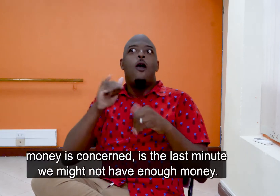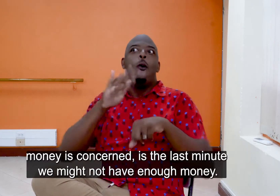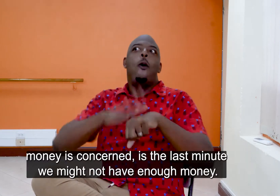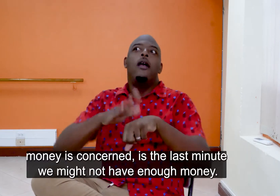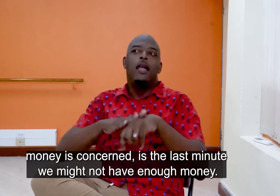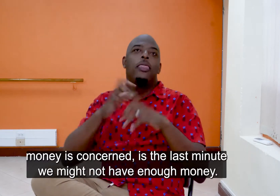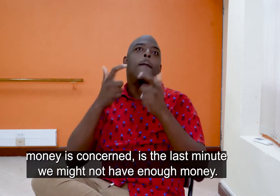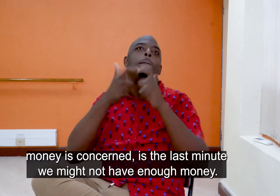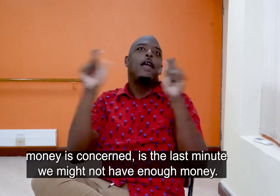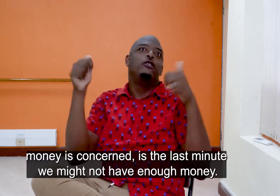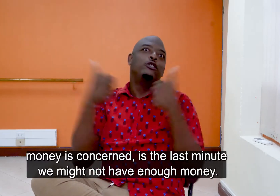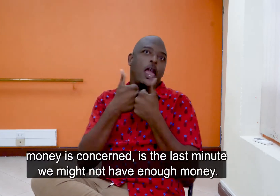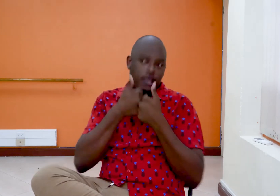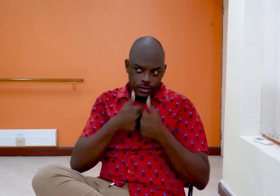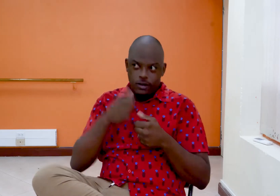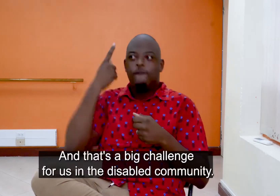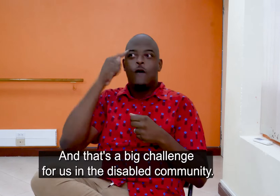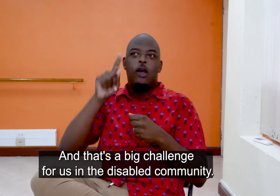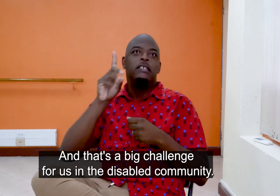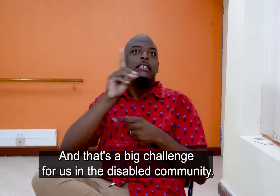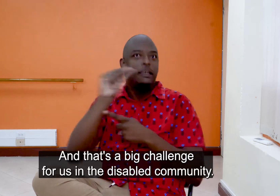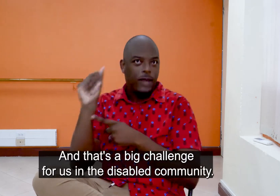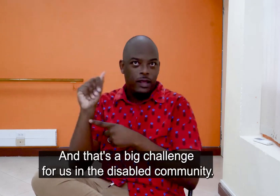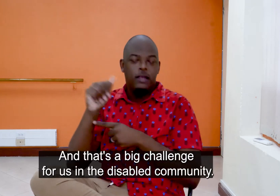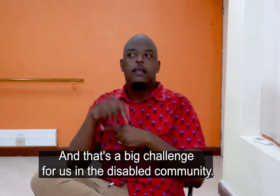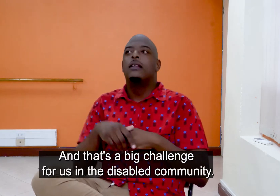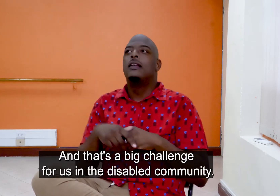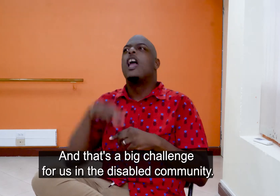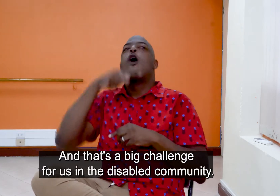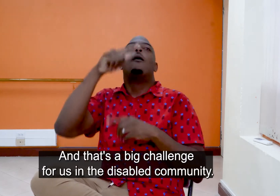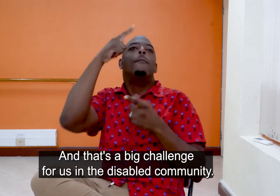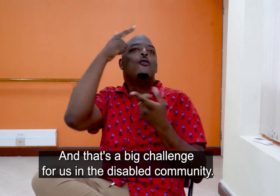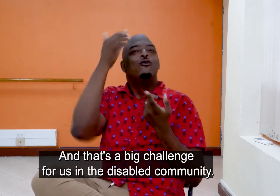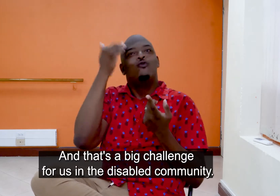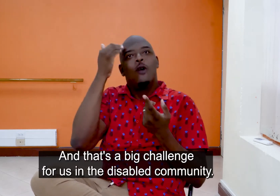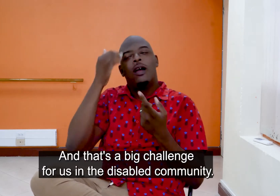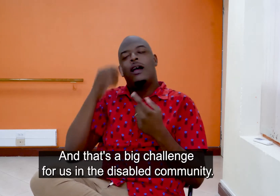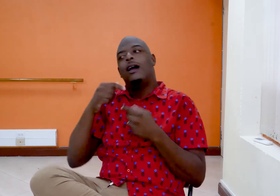minute and we might not have enough money. And that's a big challenge for us in the disabled community.